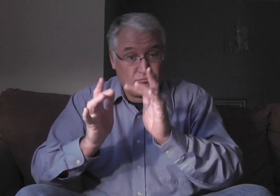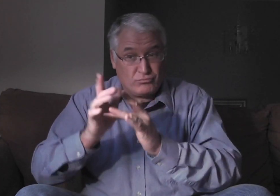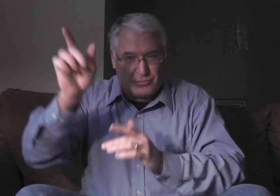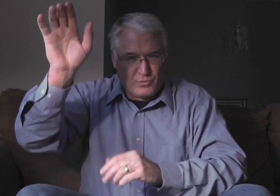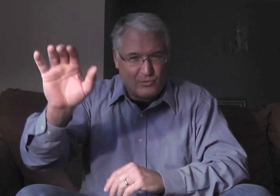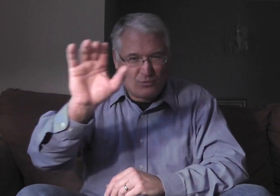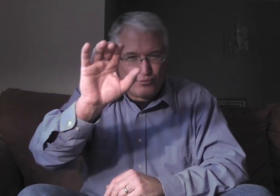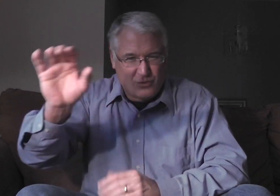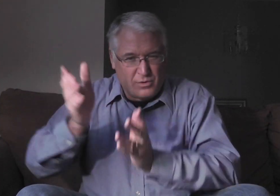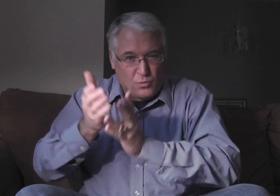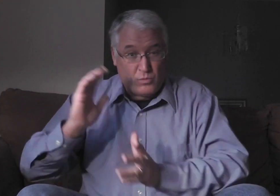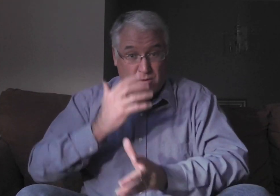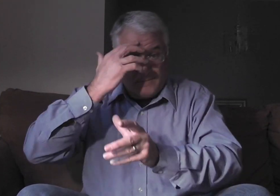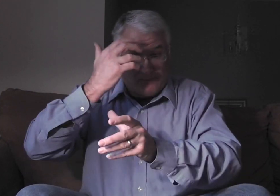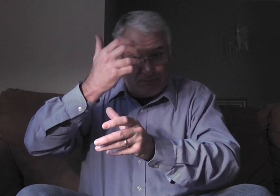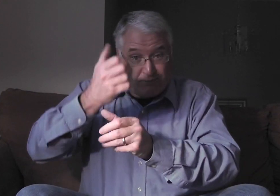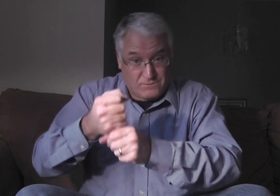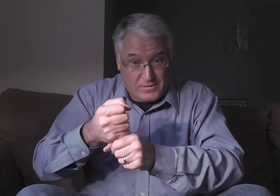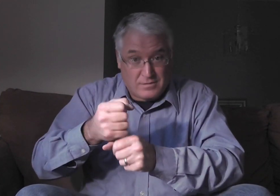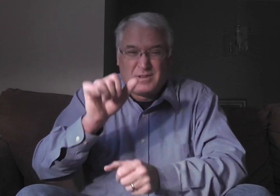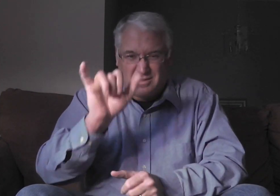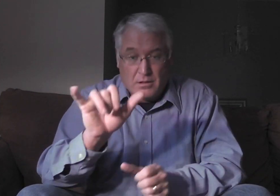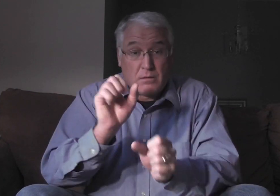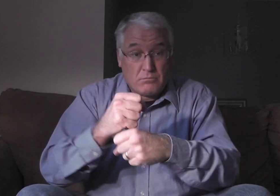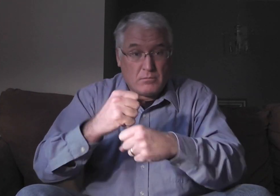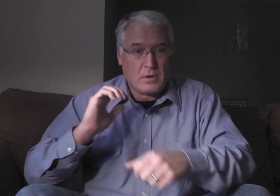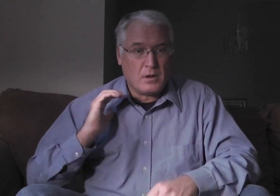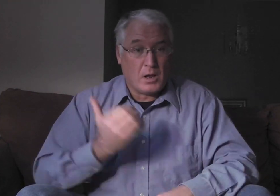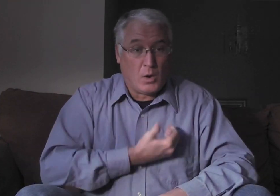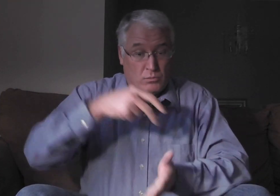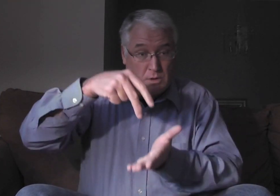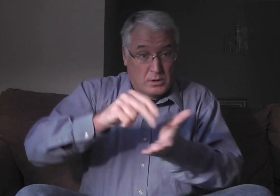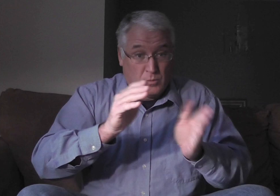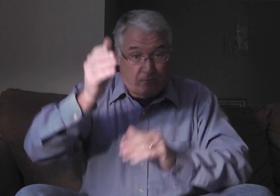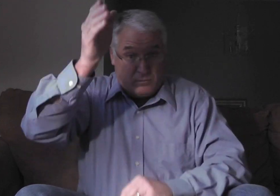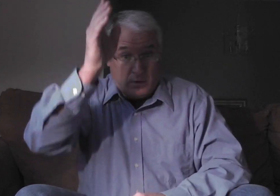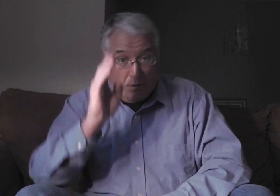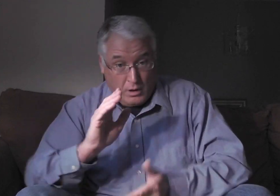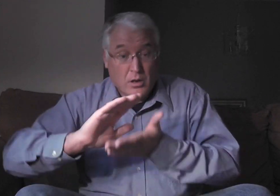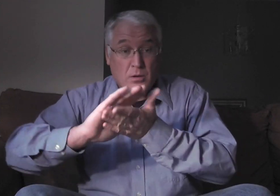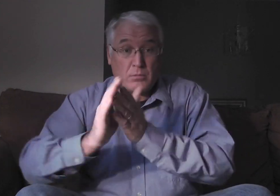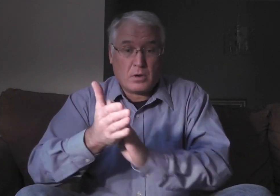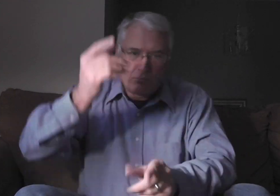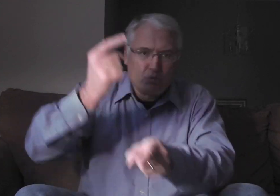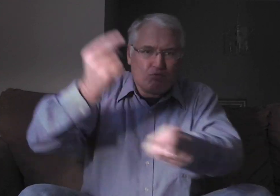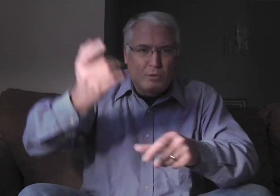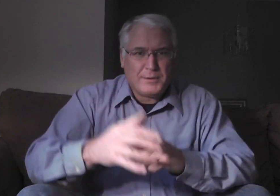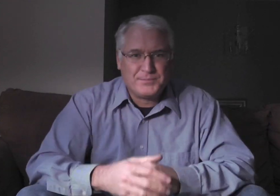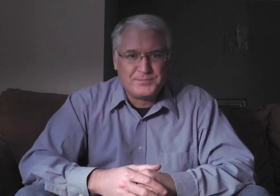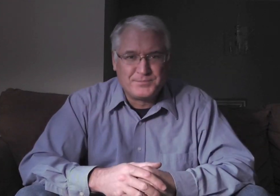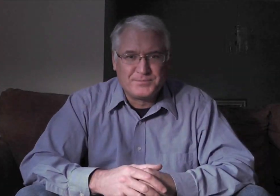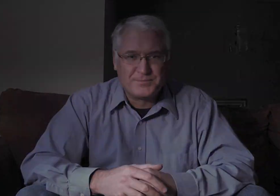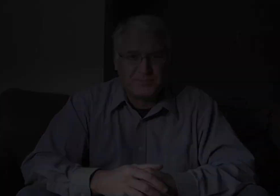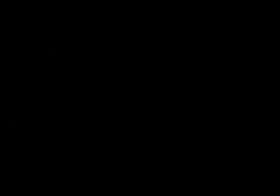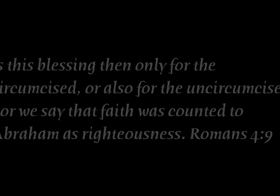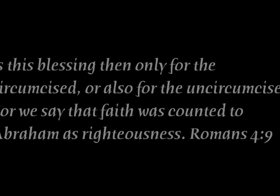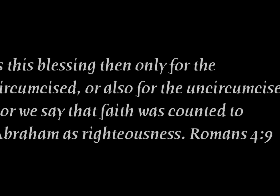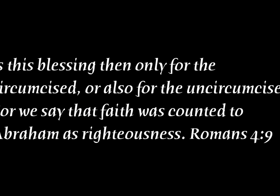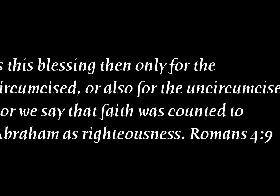us from Jesus on the cross. Our faith makes us right before God. Is